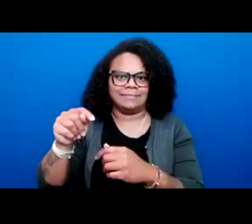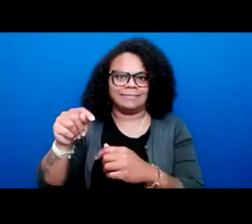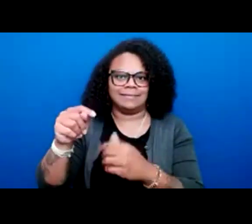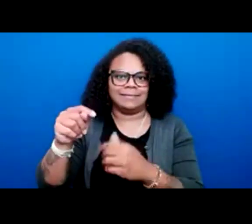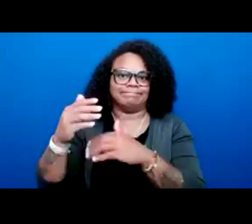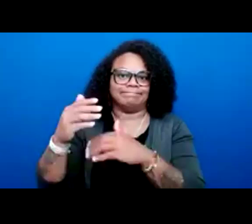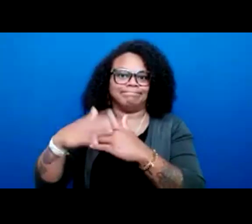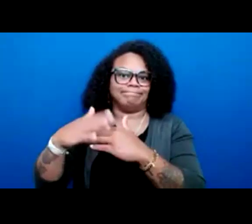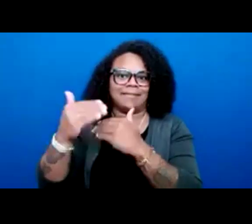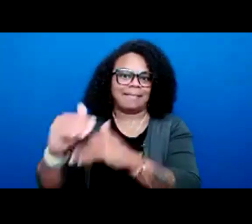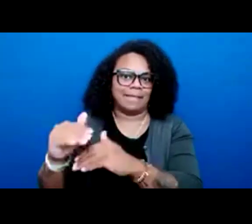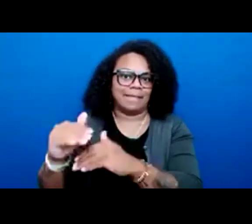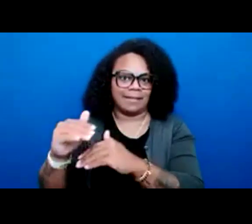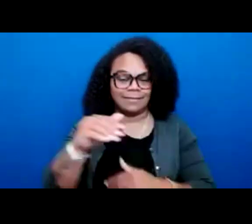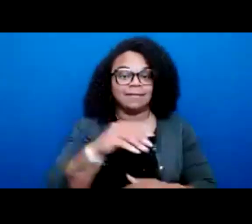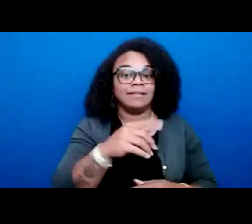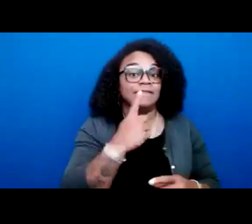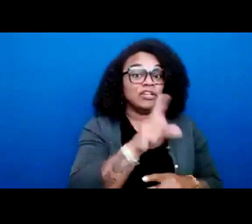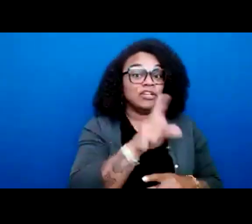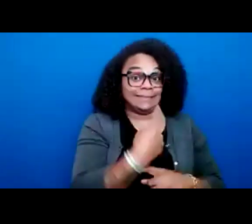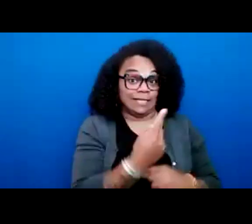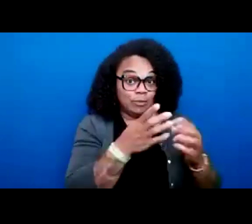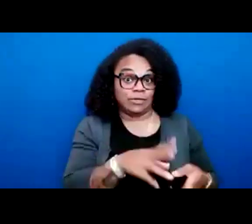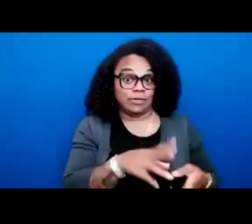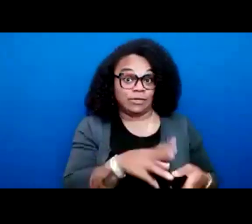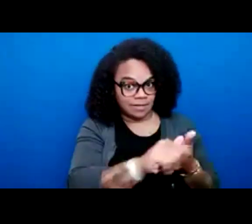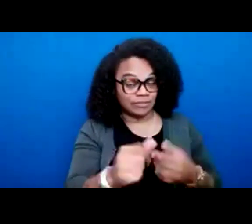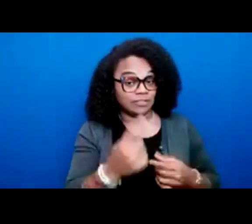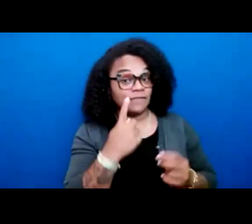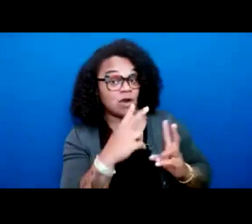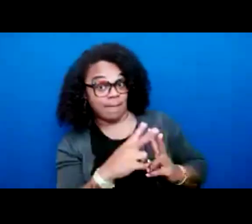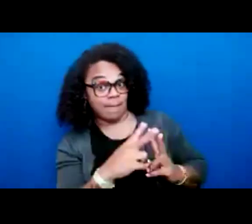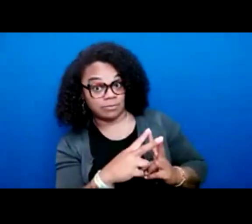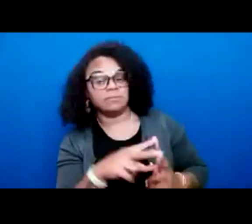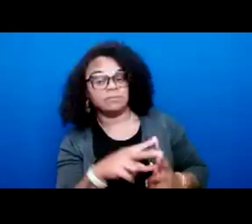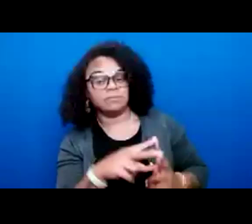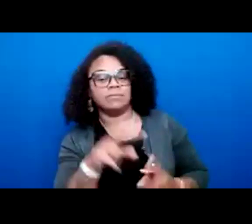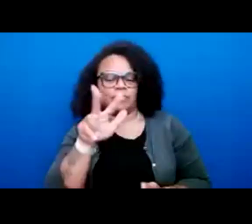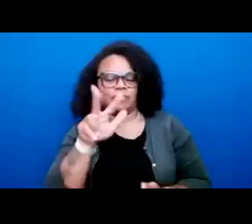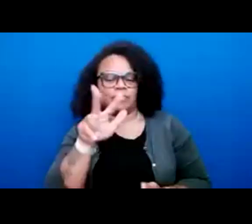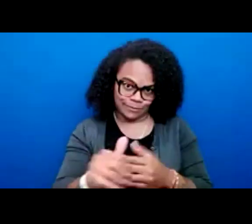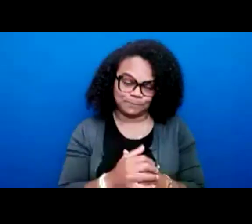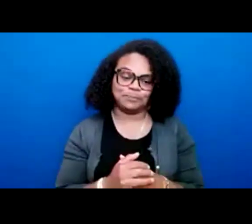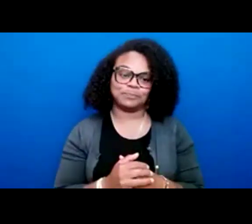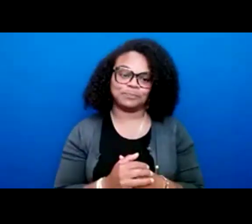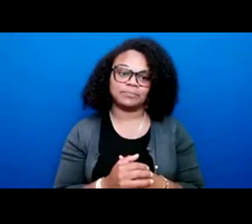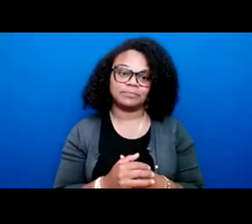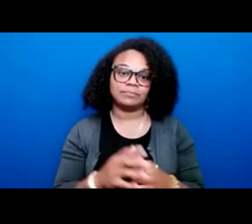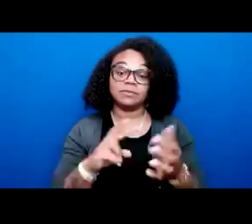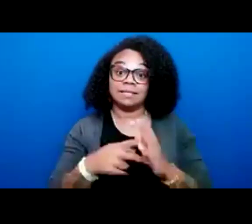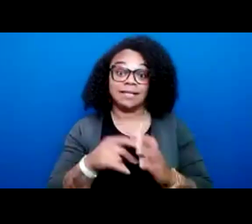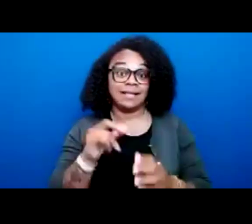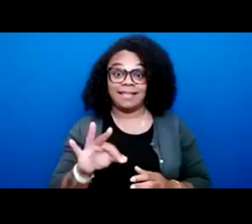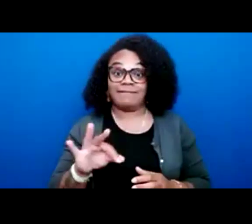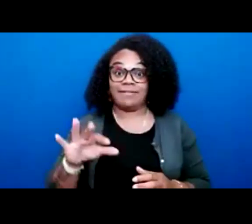single person or $3,000 for a couple. So if a beneficiary